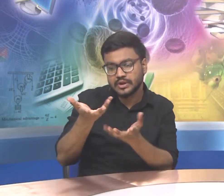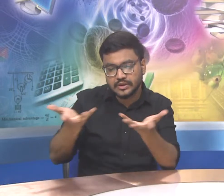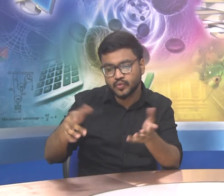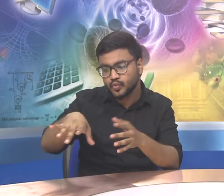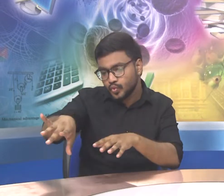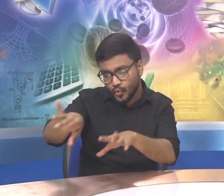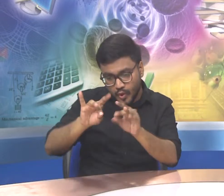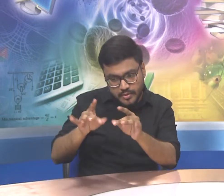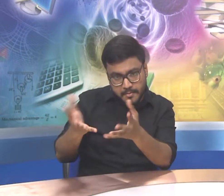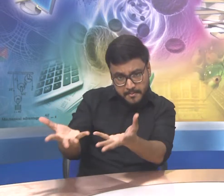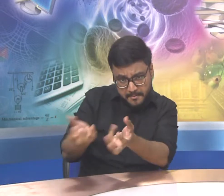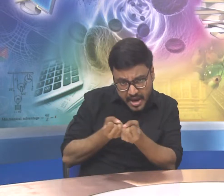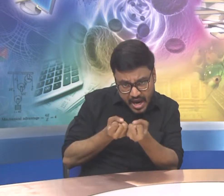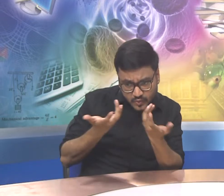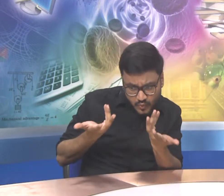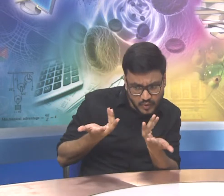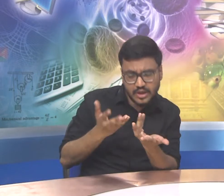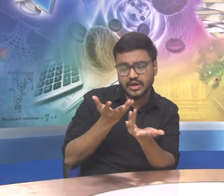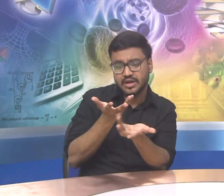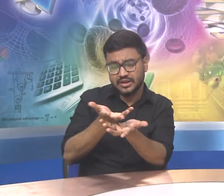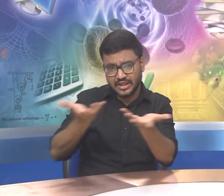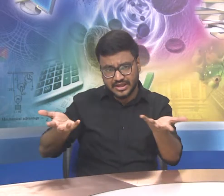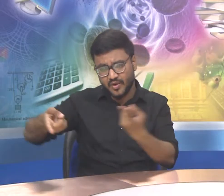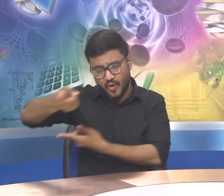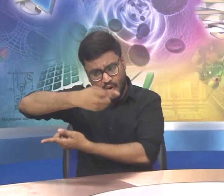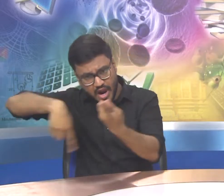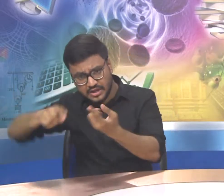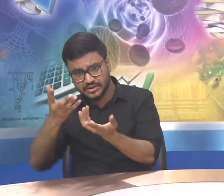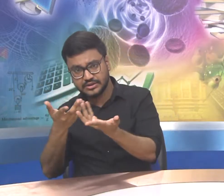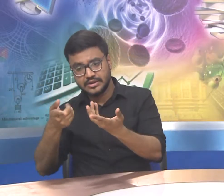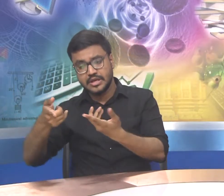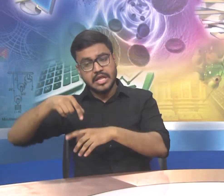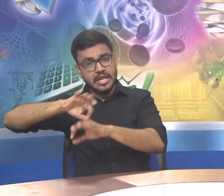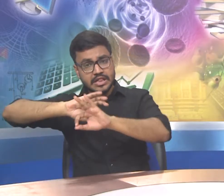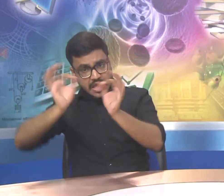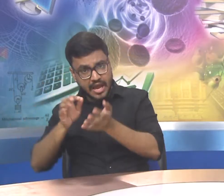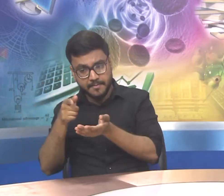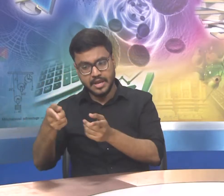from a business or a shop and etc.